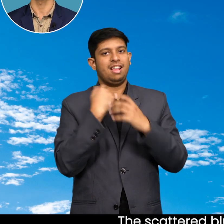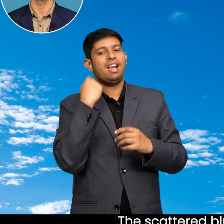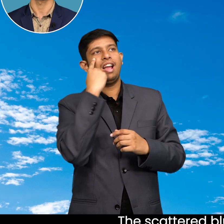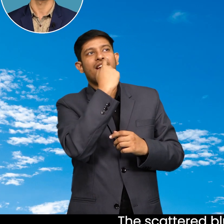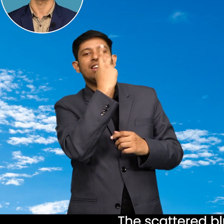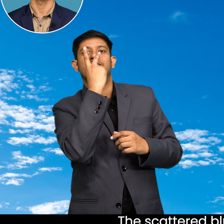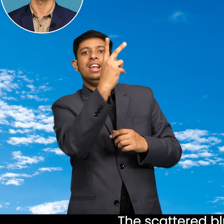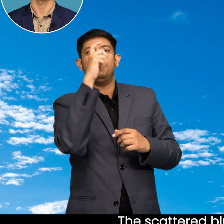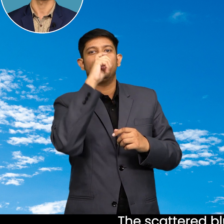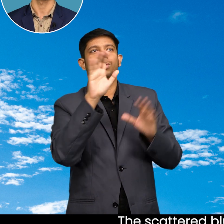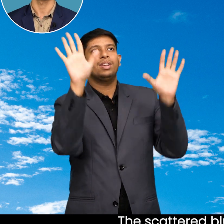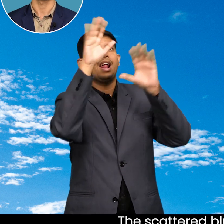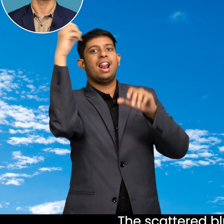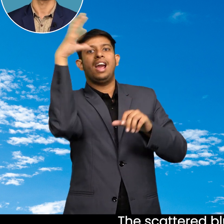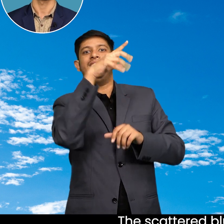eyes.